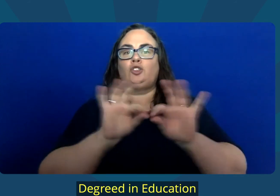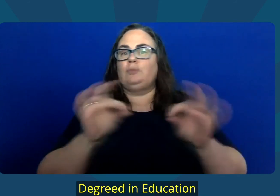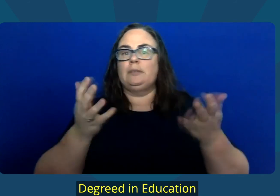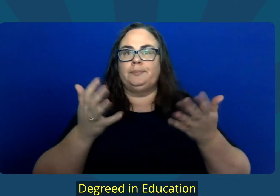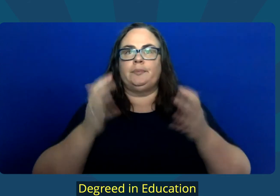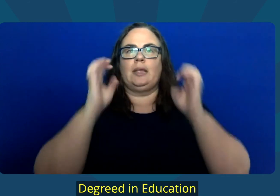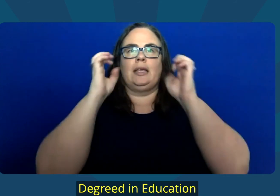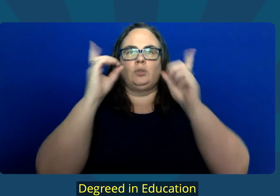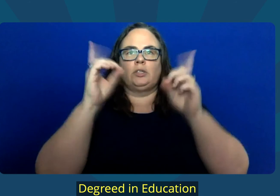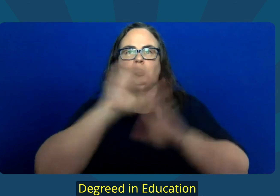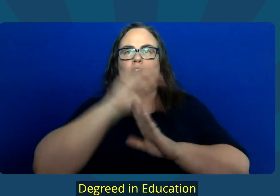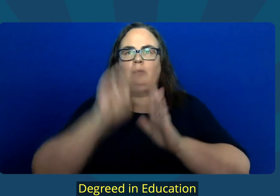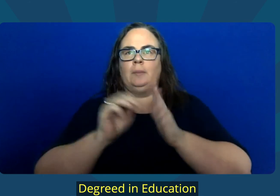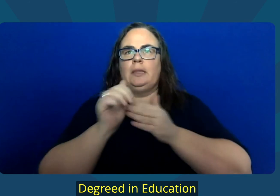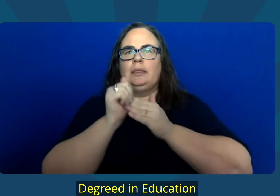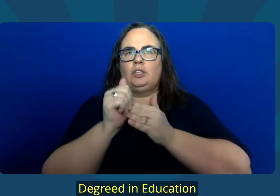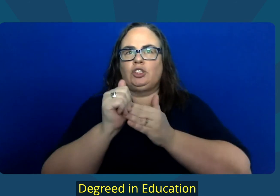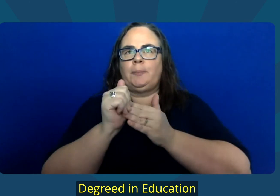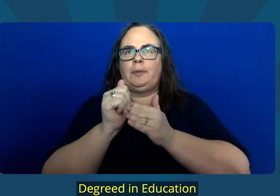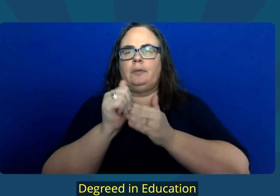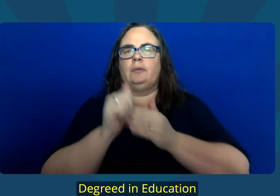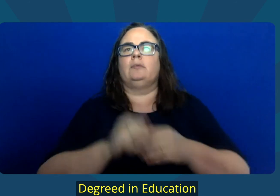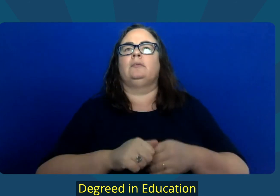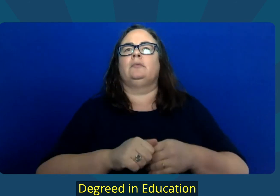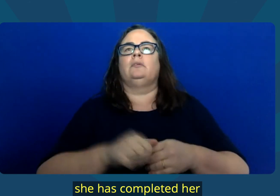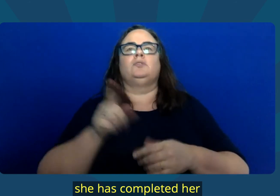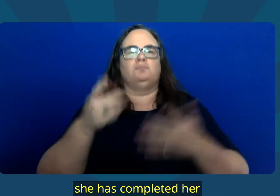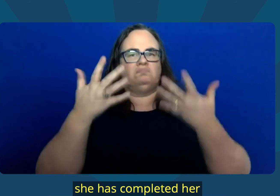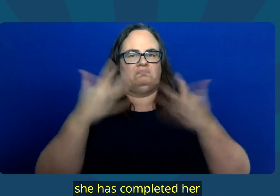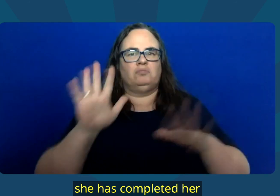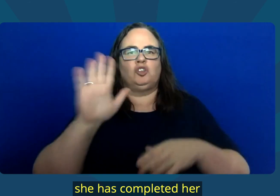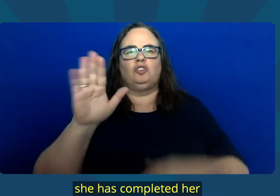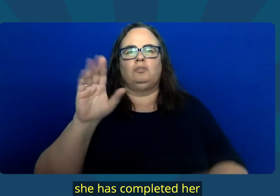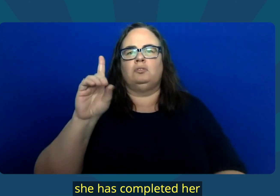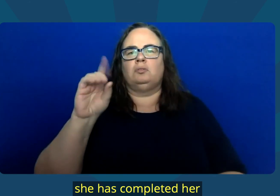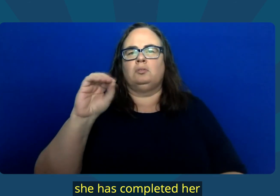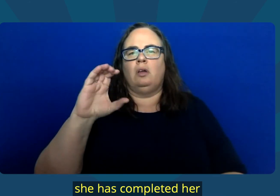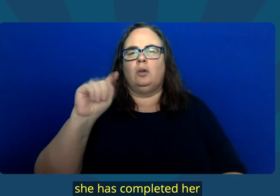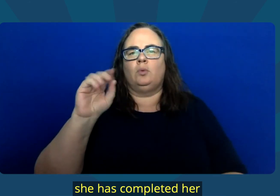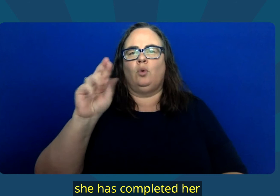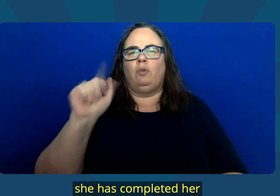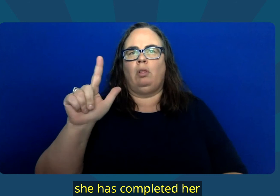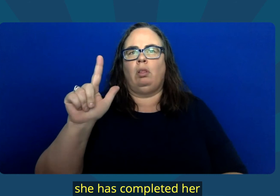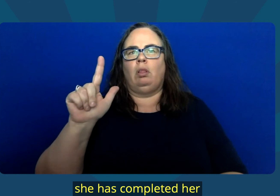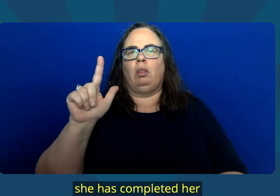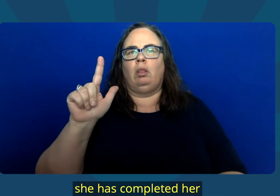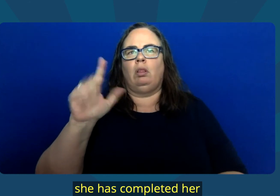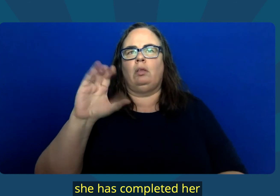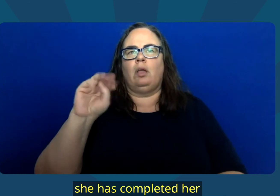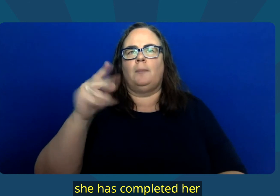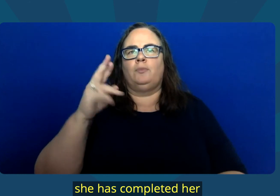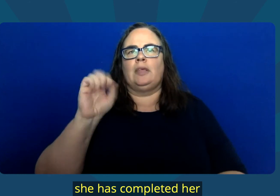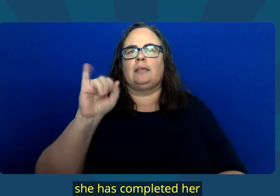Degreed in education curriculum leadership, she has completed her doctoral